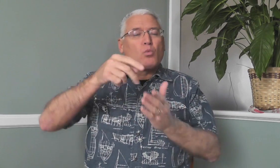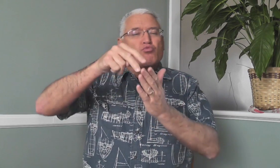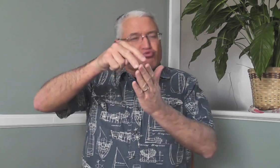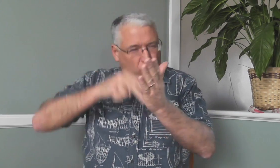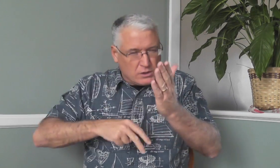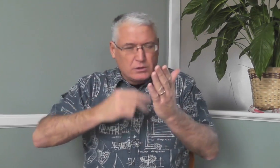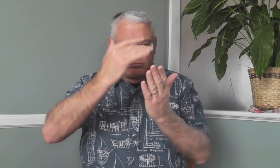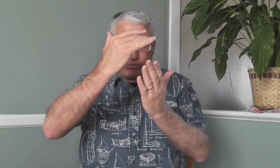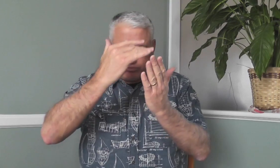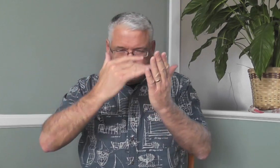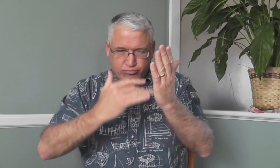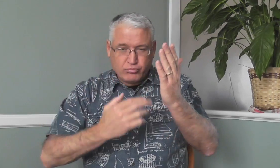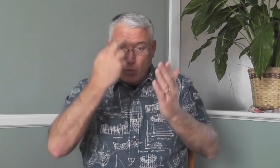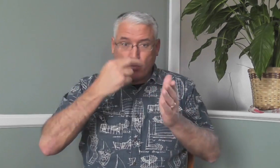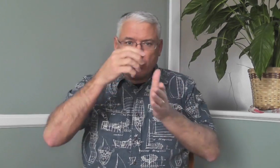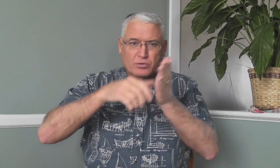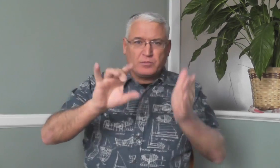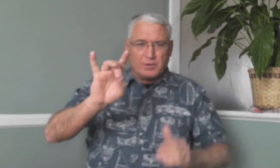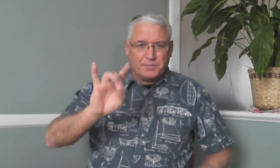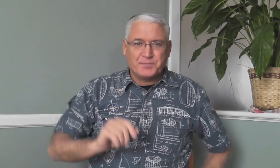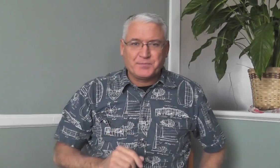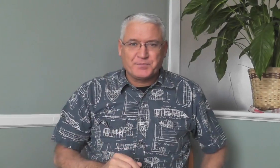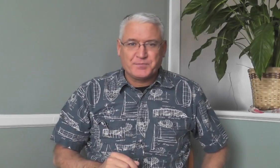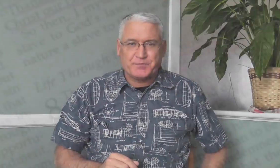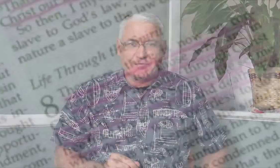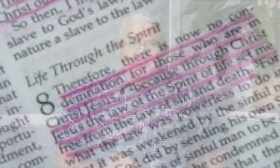like you to pause and read Romans chapter 8.